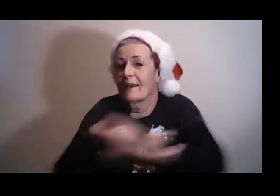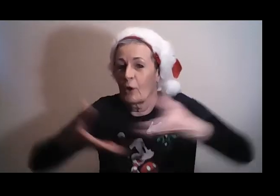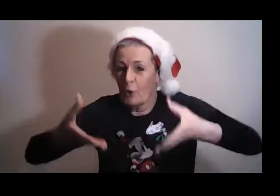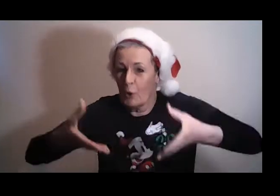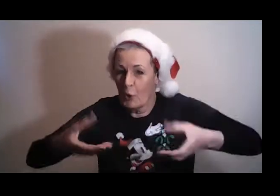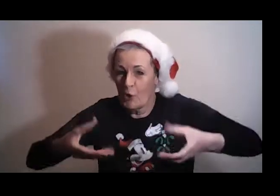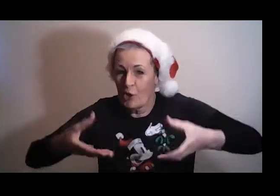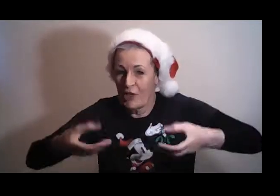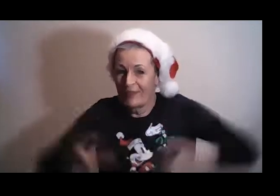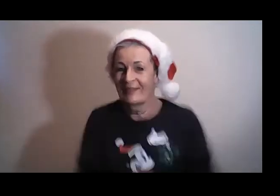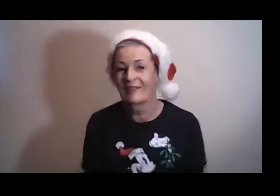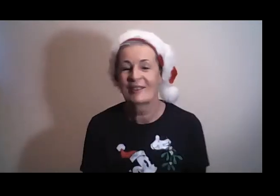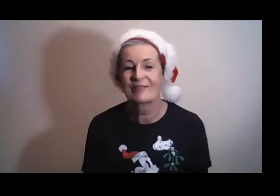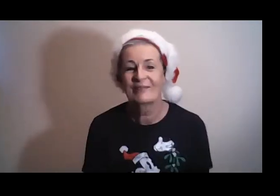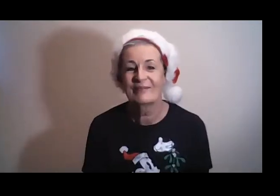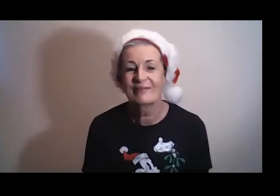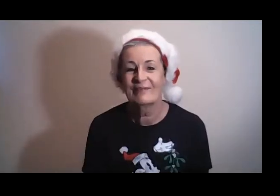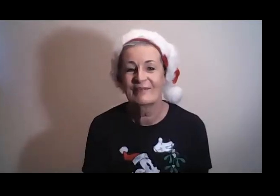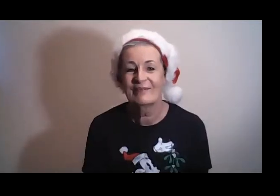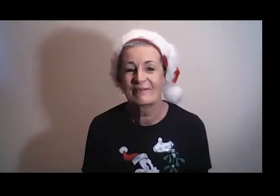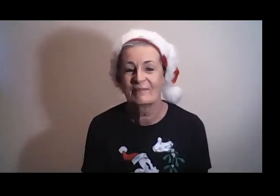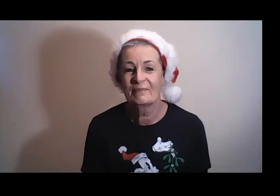and then it goes down and you push.